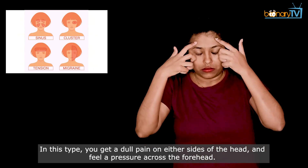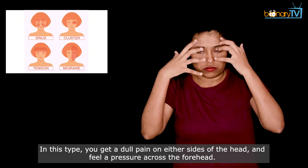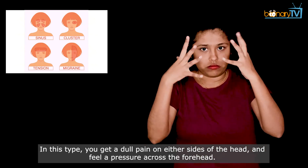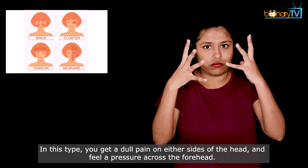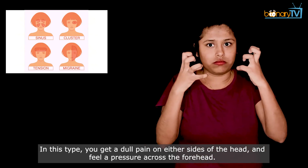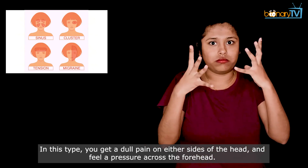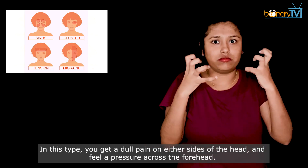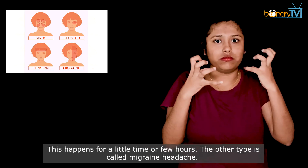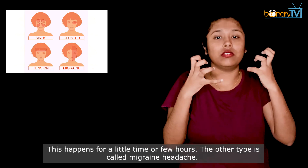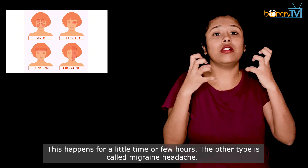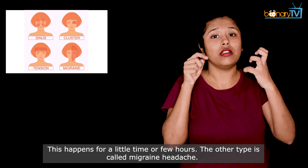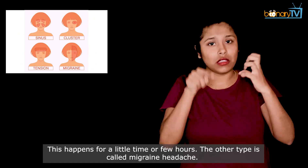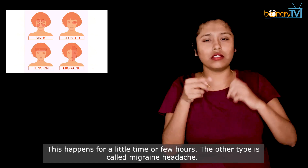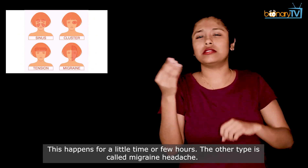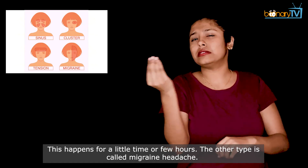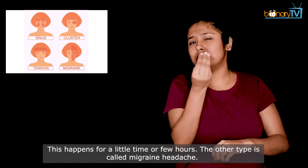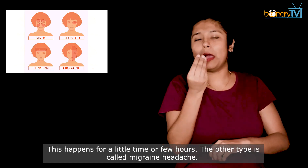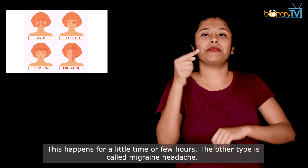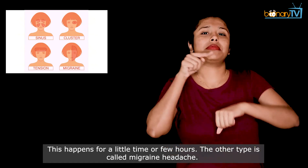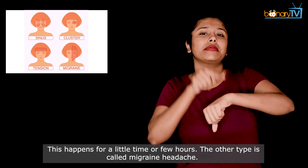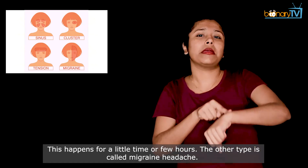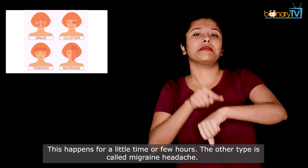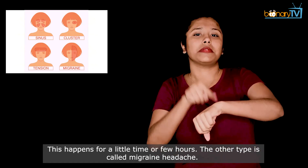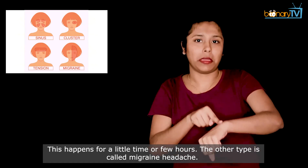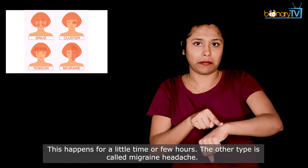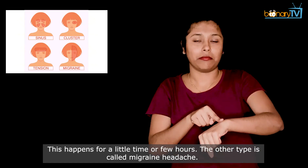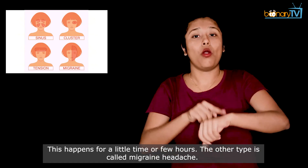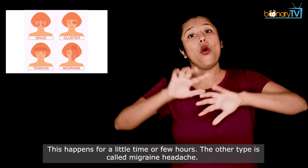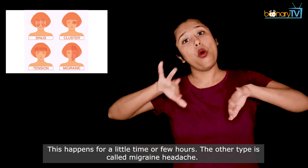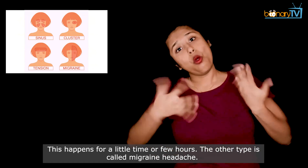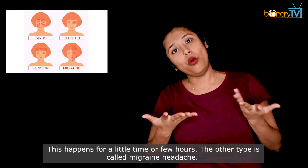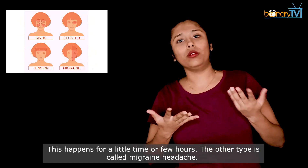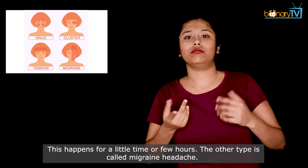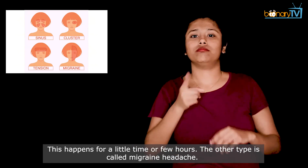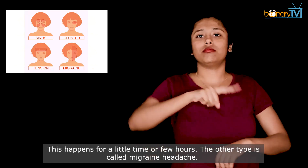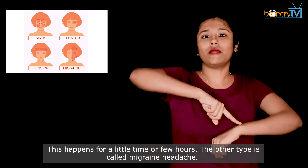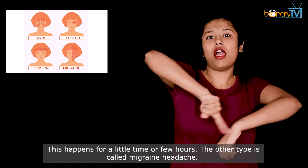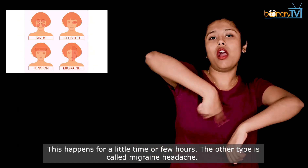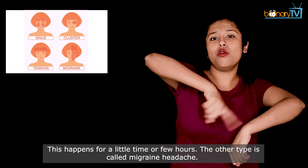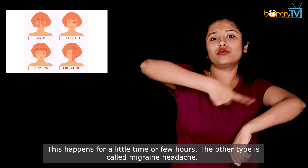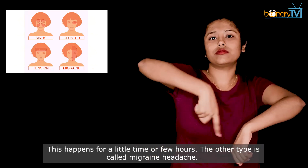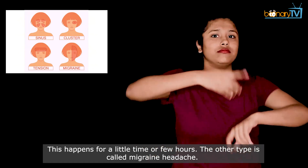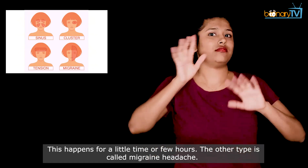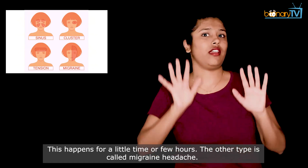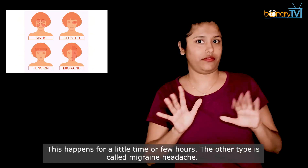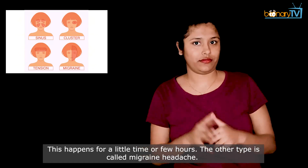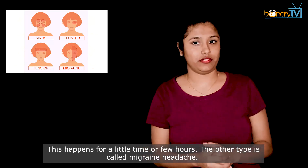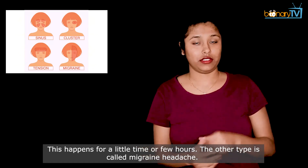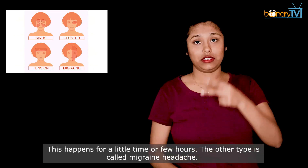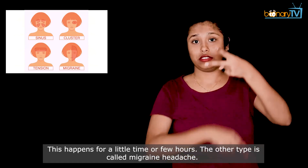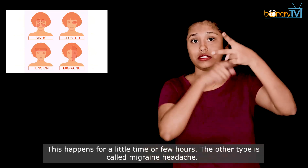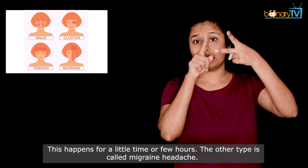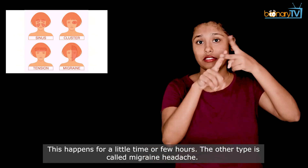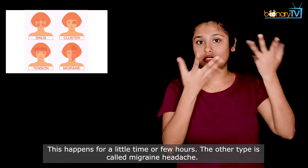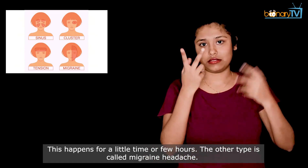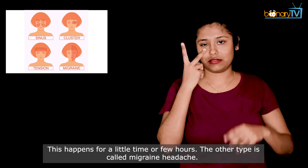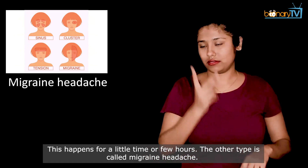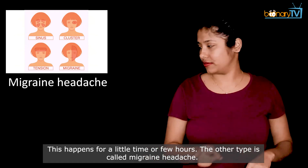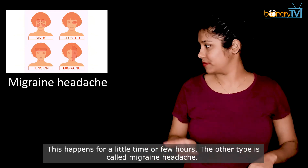forehead. This happens for a little time or few hours. The other type is called migraine